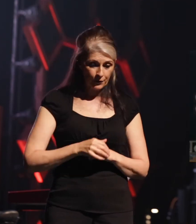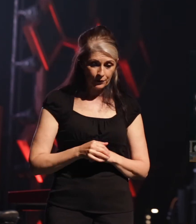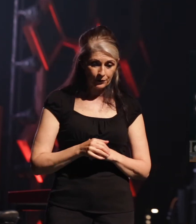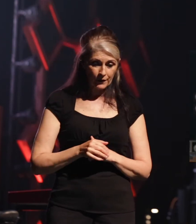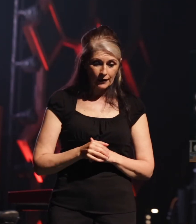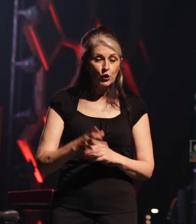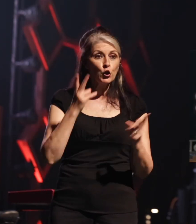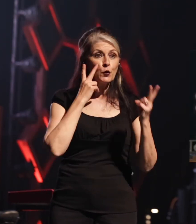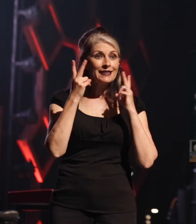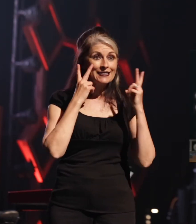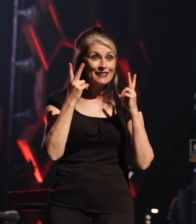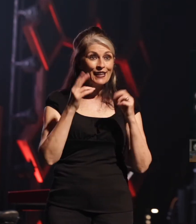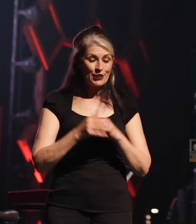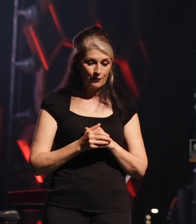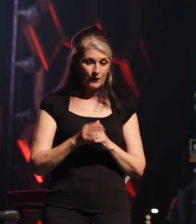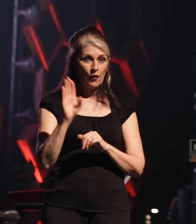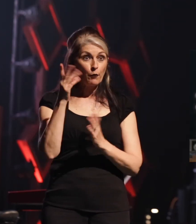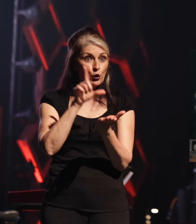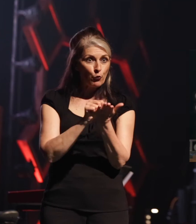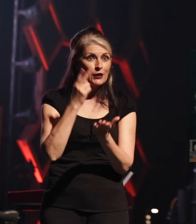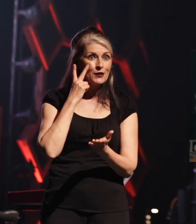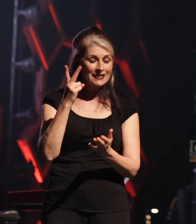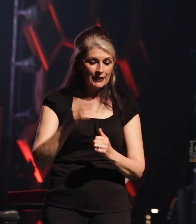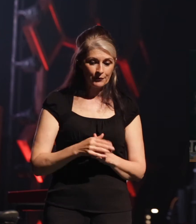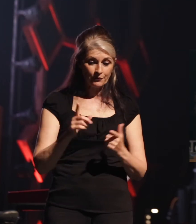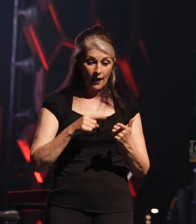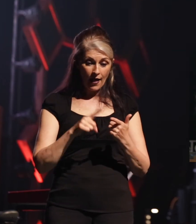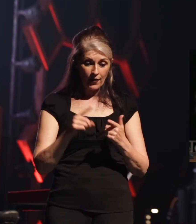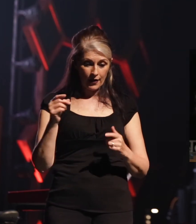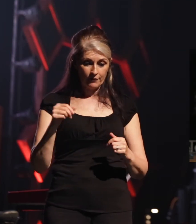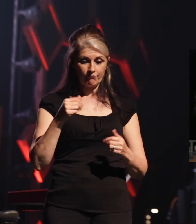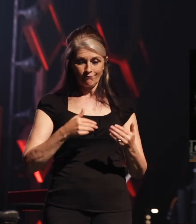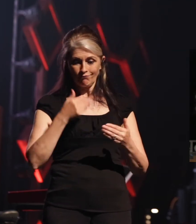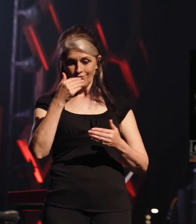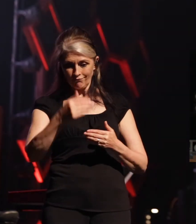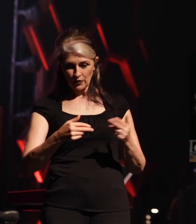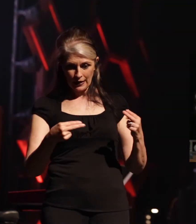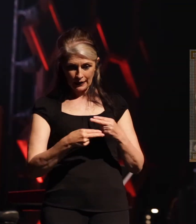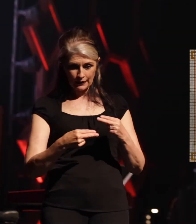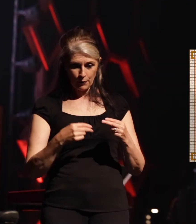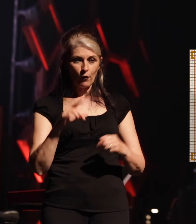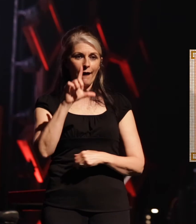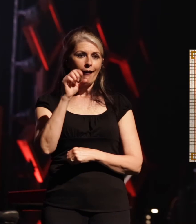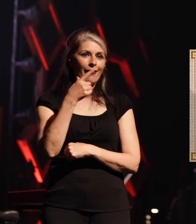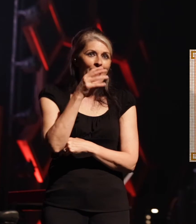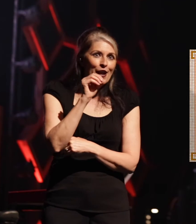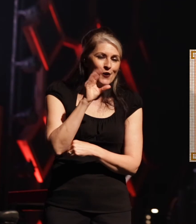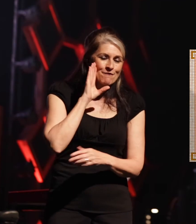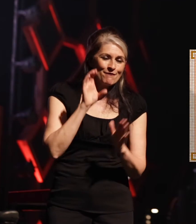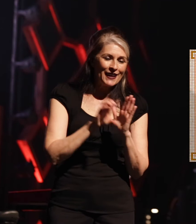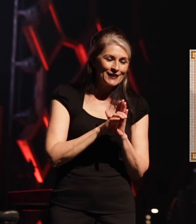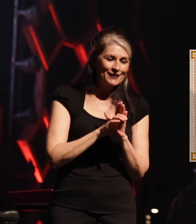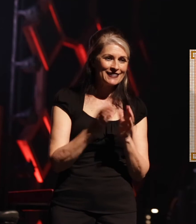that blueprint there. Then you can turn to the next slide where it's kind of more of like a Lego picture inside. So